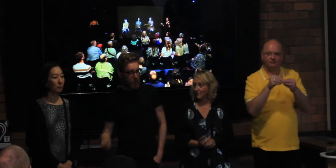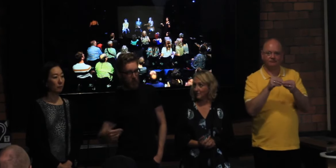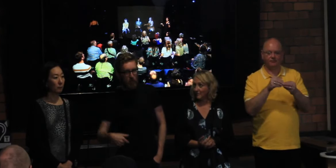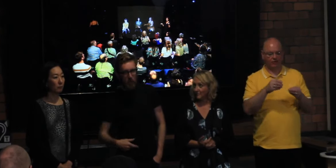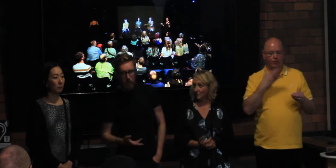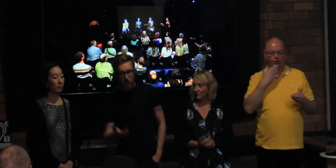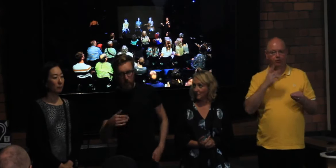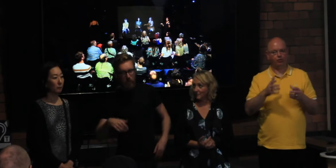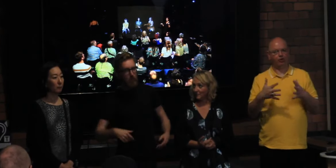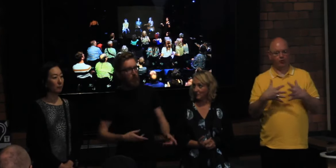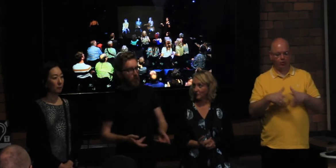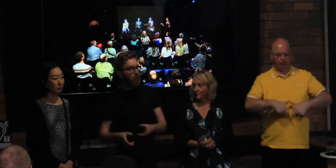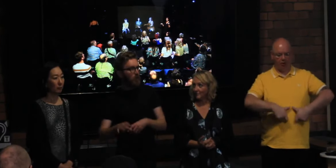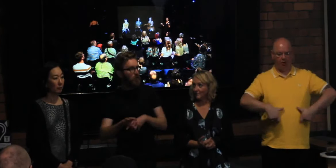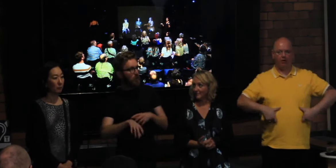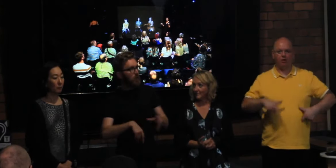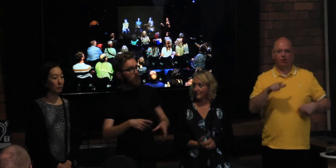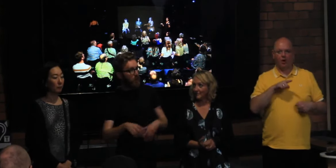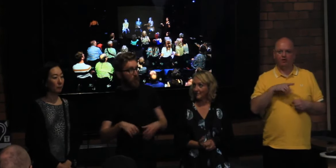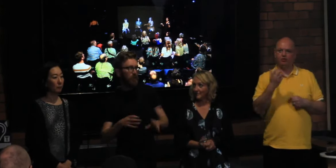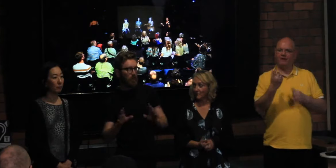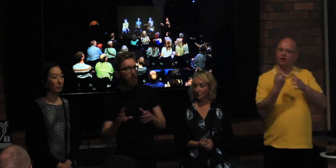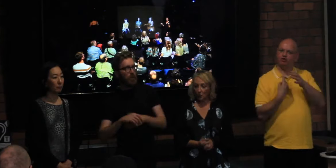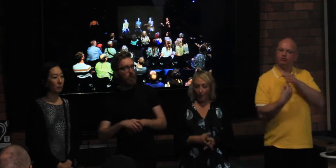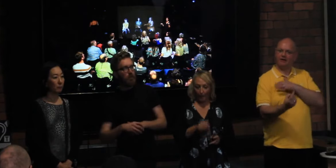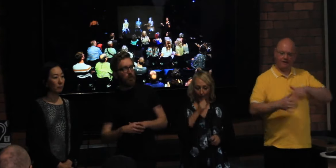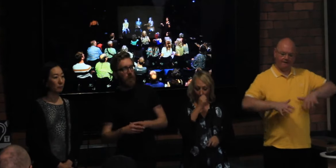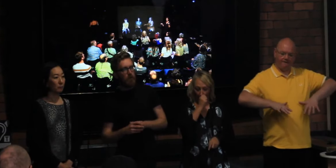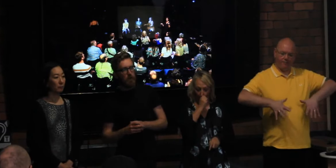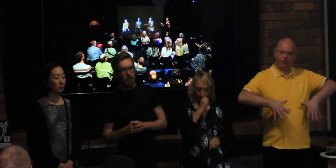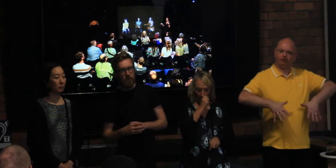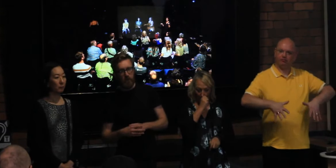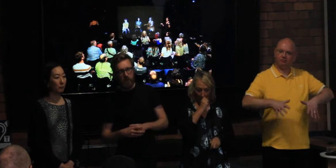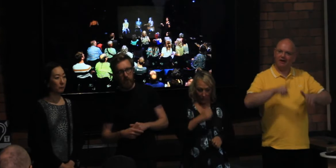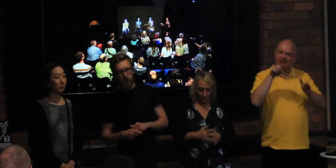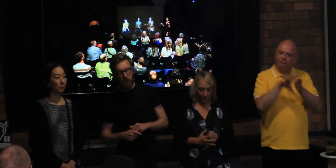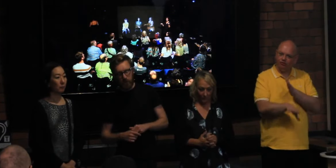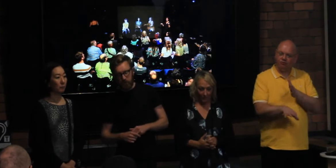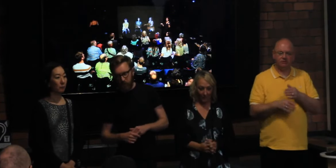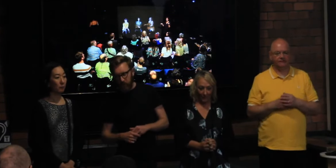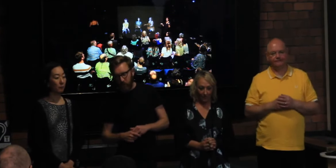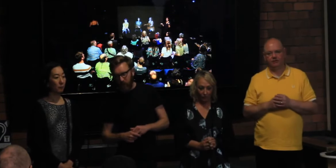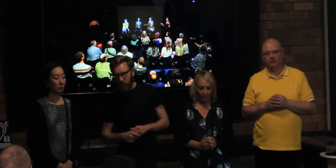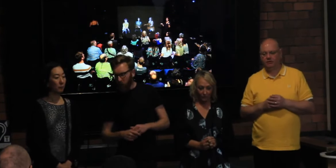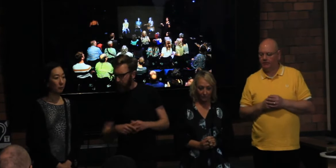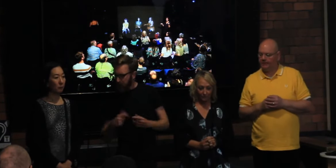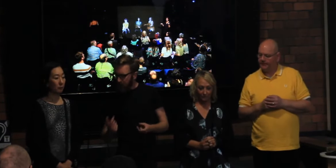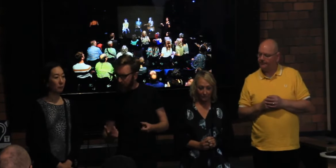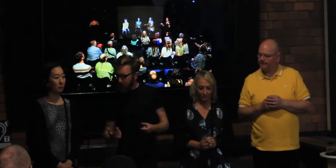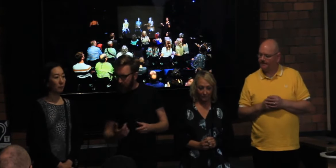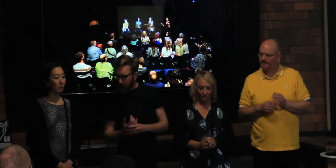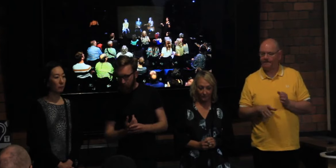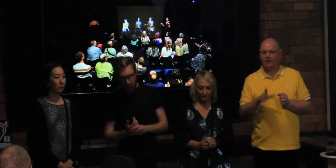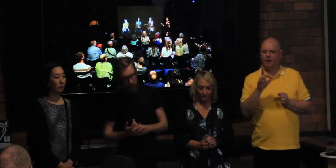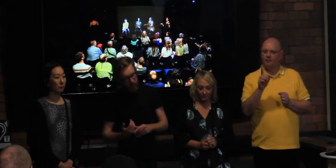to deliver a kind of bespoke vibration soundtrack, vibration design to the audience. One of the